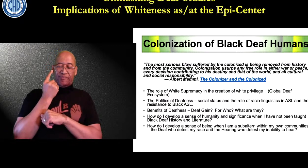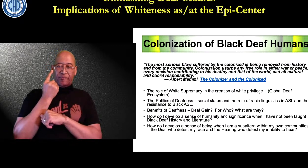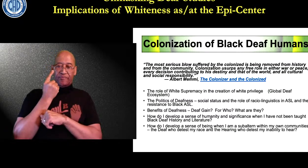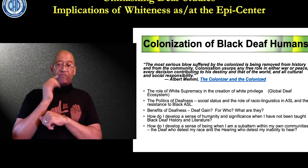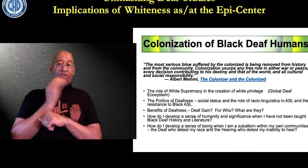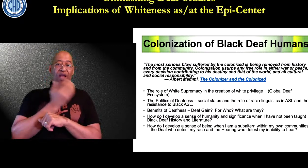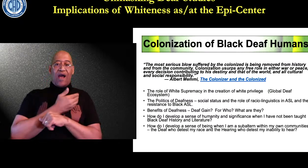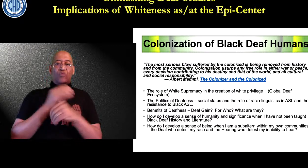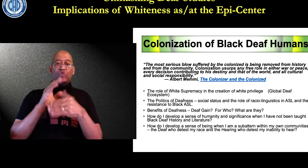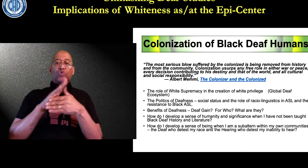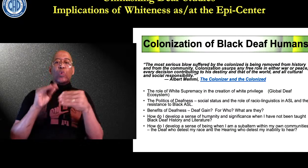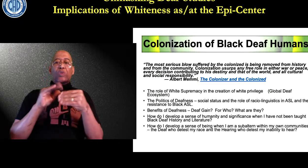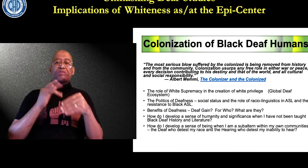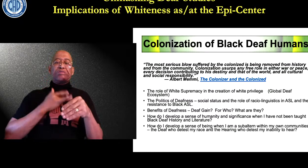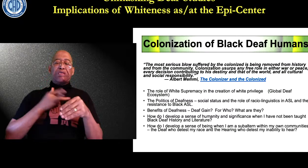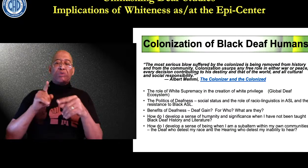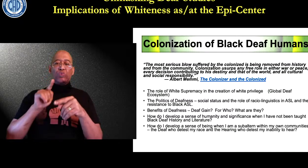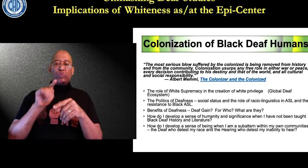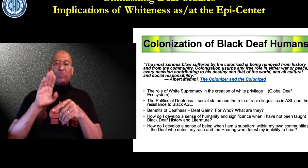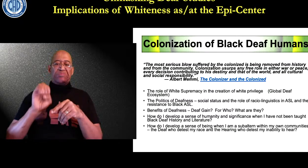But because